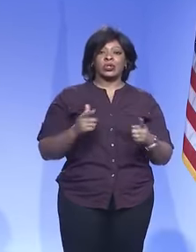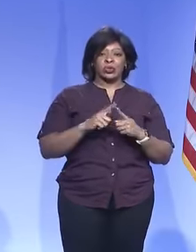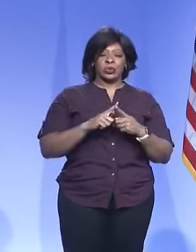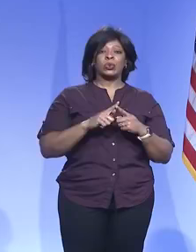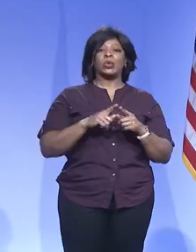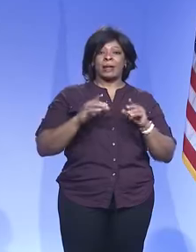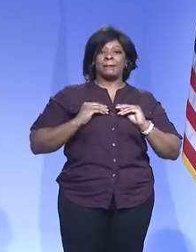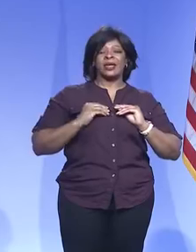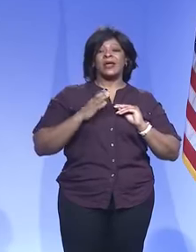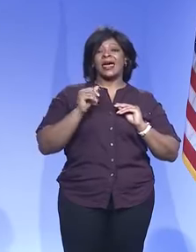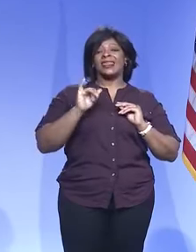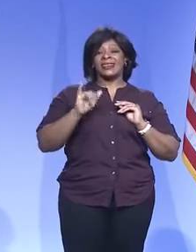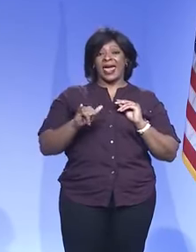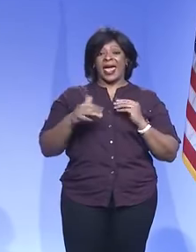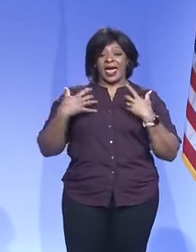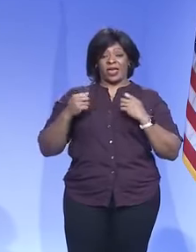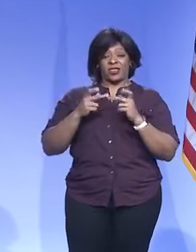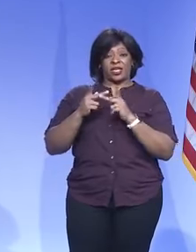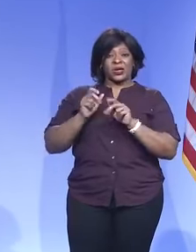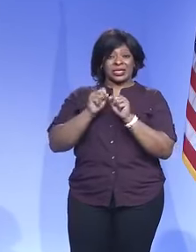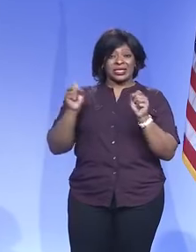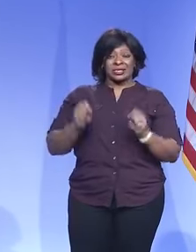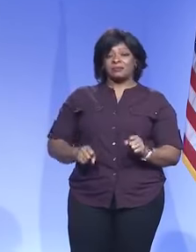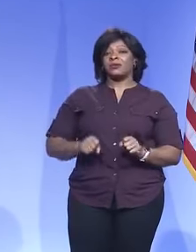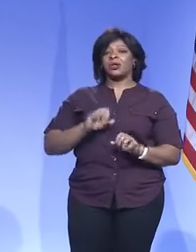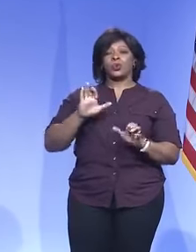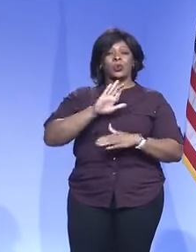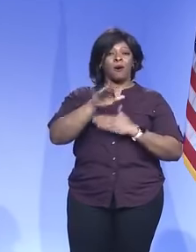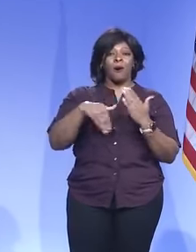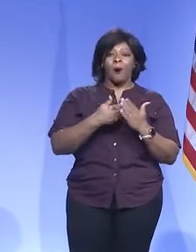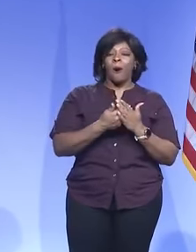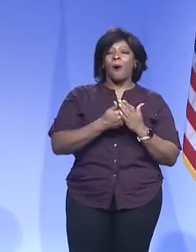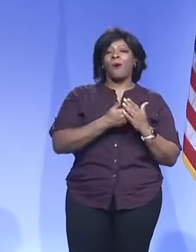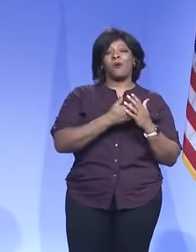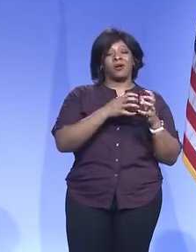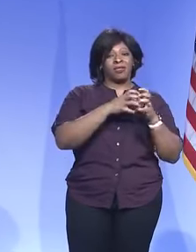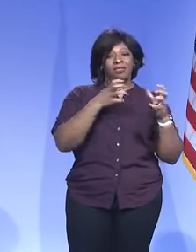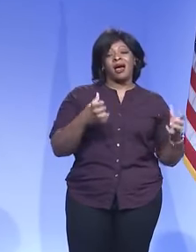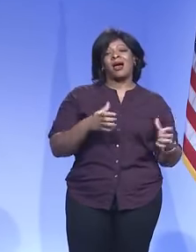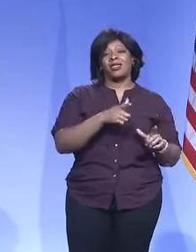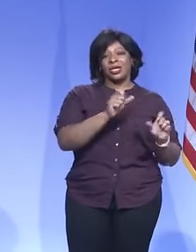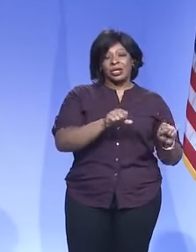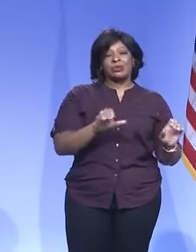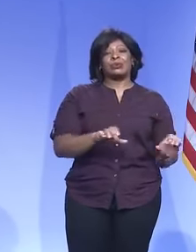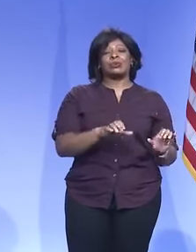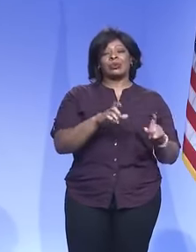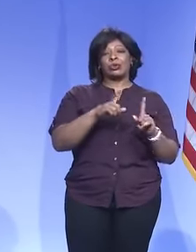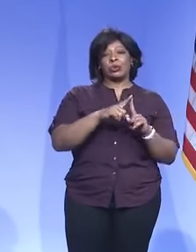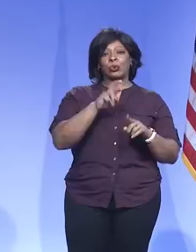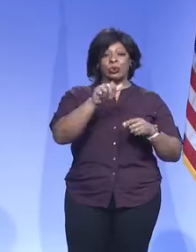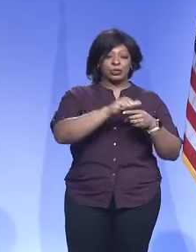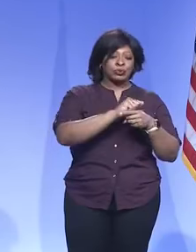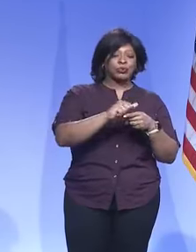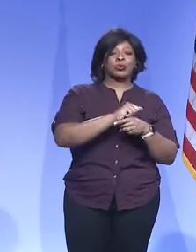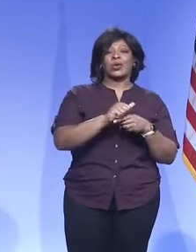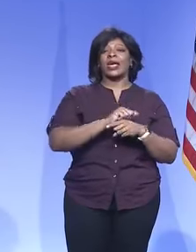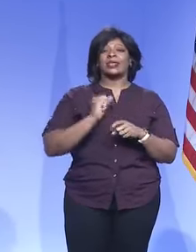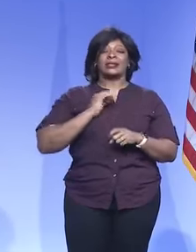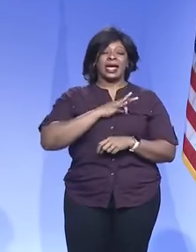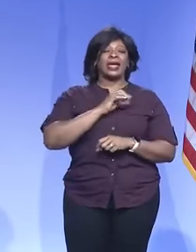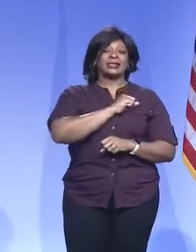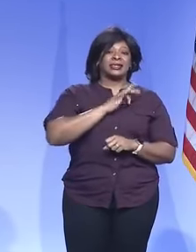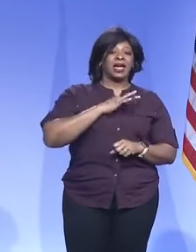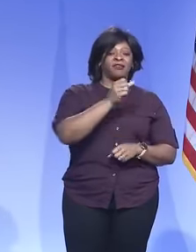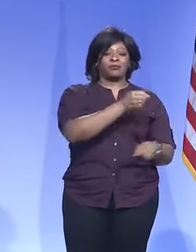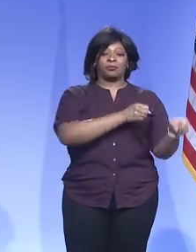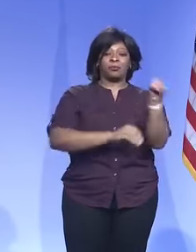And then again, the healthcare systems are already doing quite a bit to be able to retrain staff, move staff